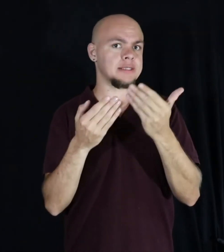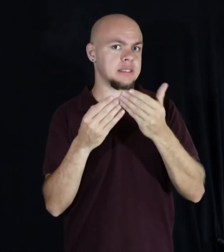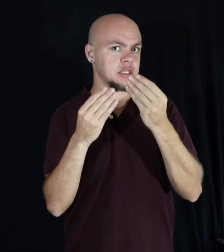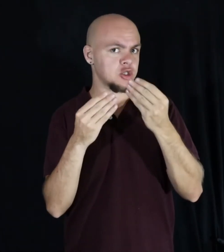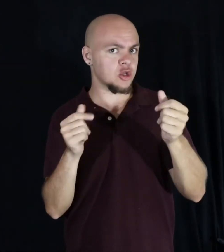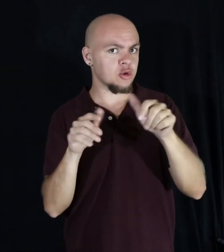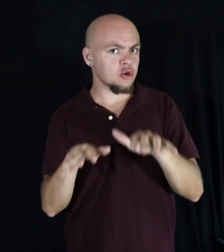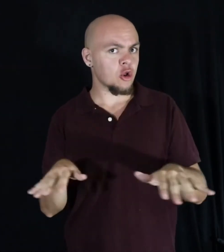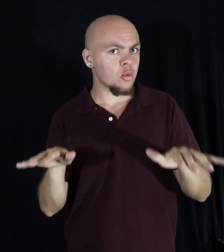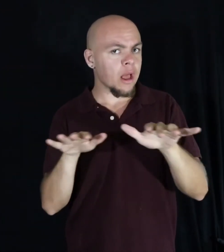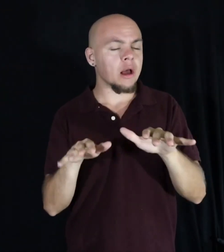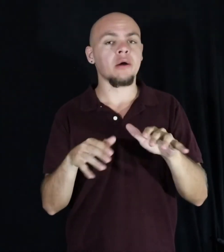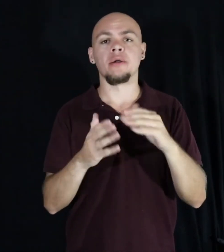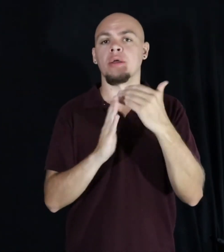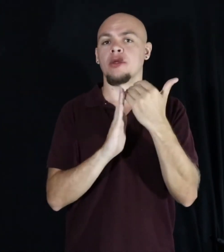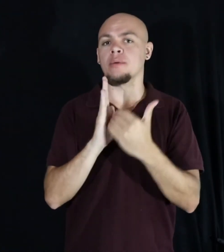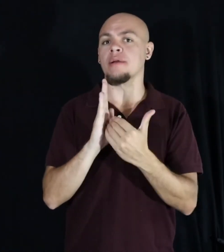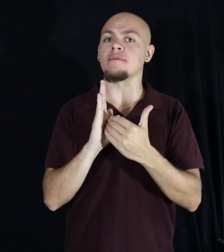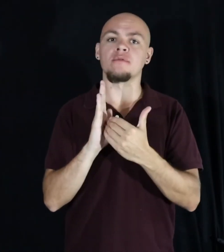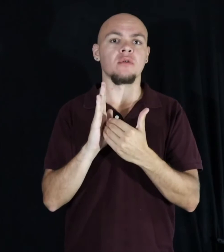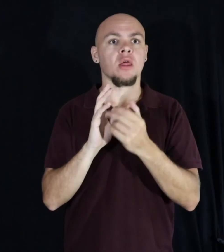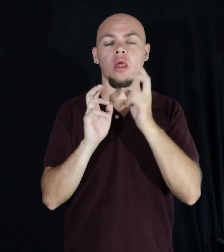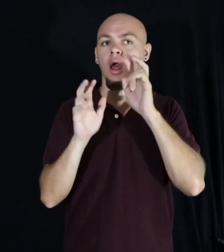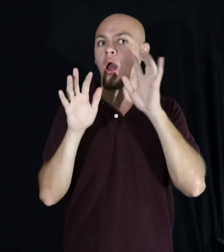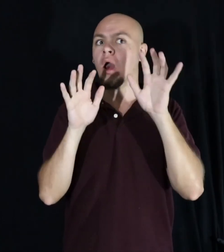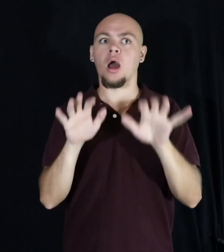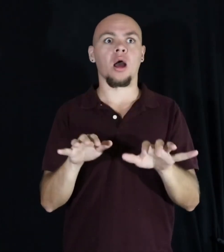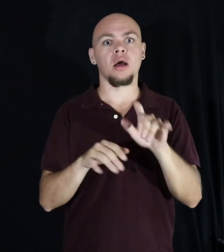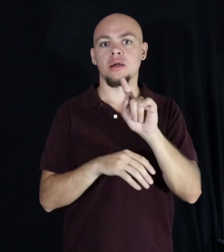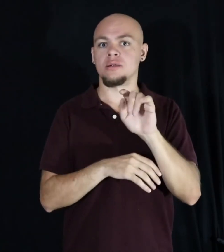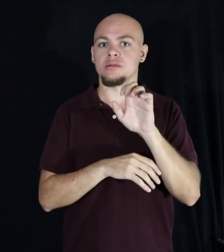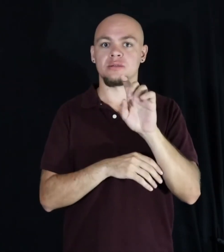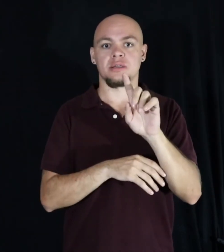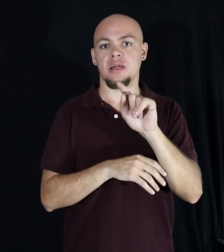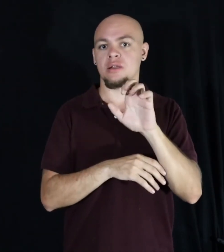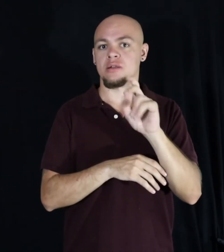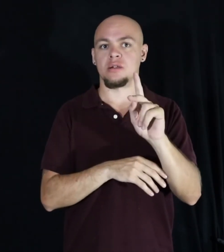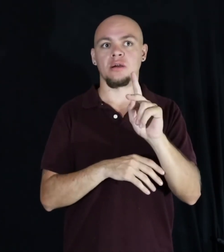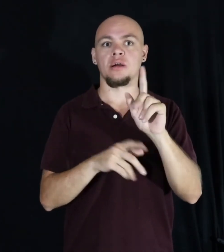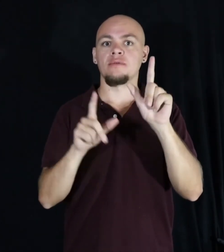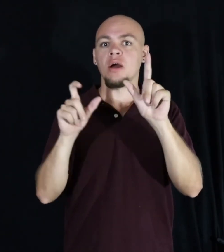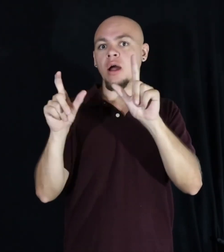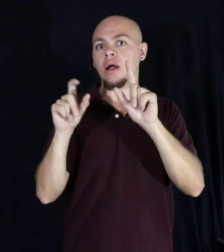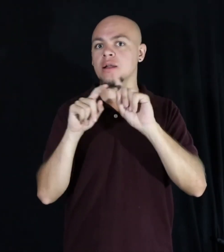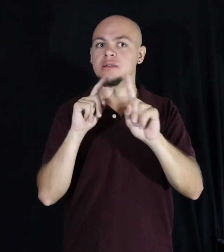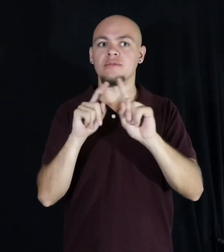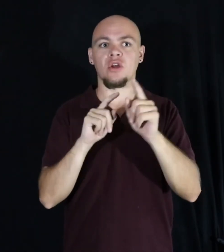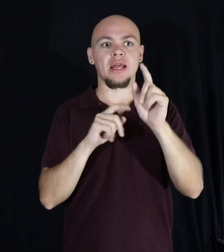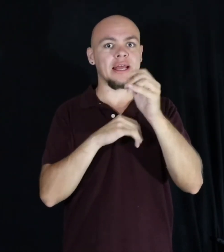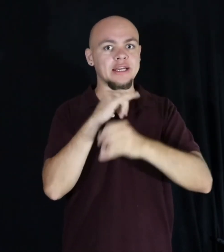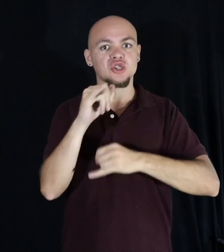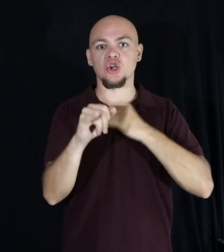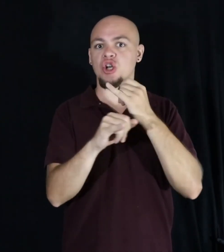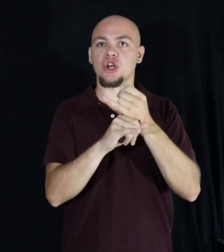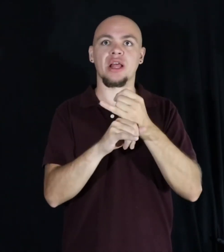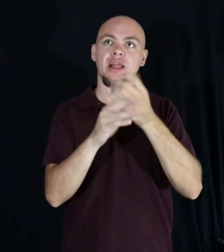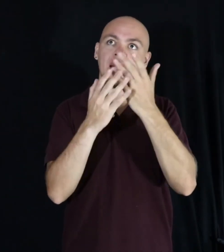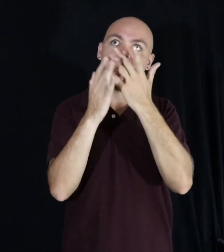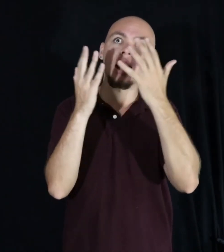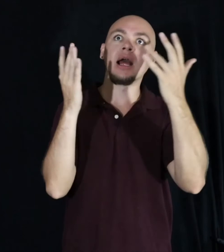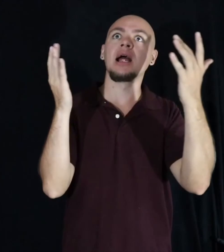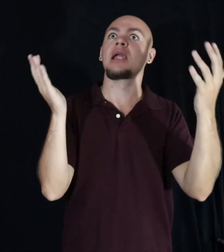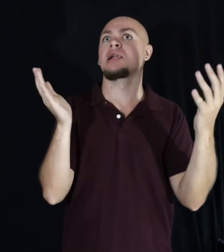Or the recipe for the ultimate jaw-dropping TED Talk, Flickr photos of intergalactic classical composer. I mean, that's the essence of it